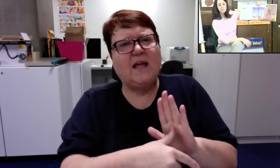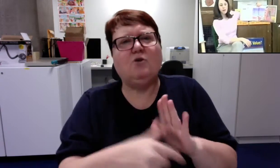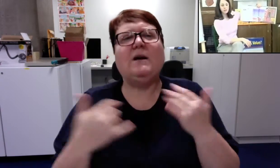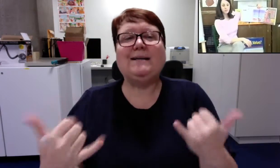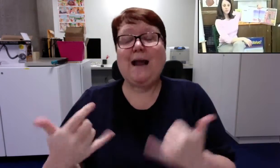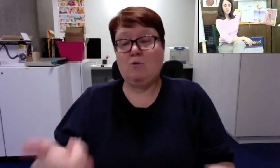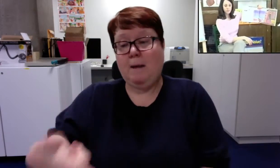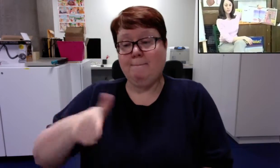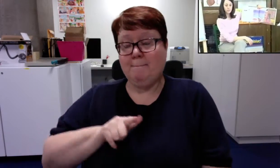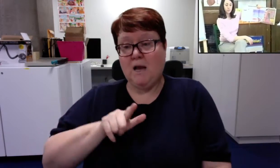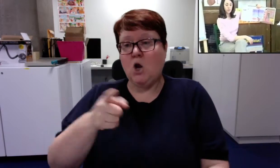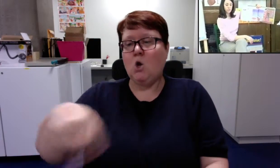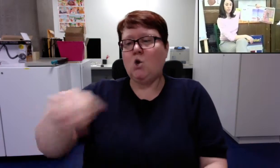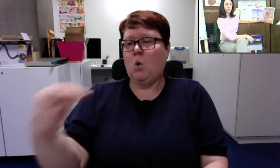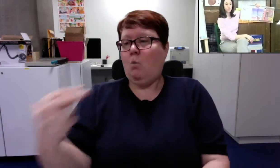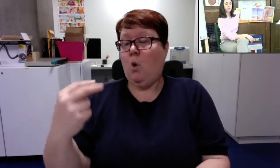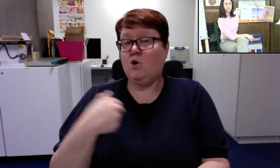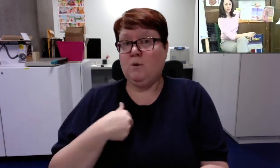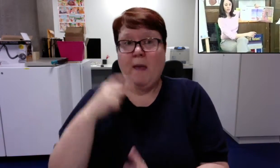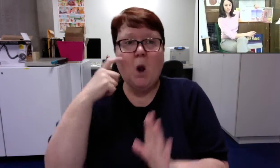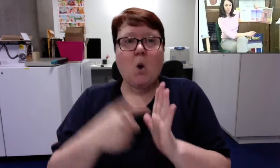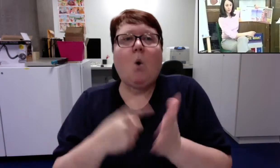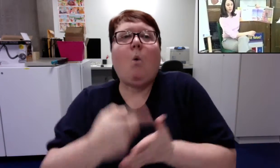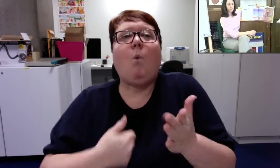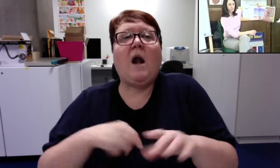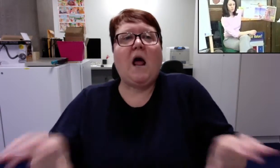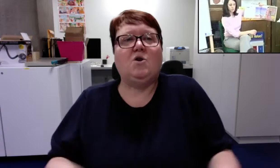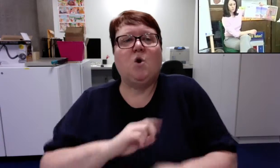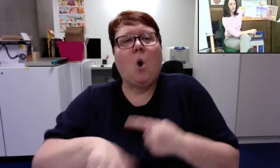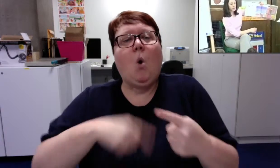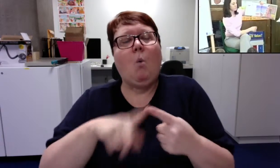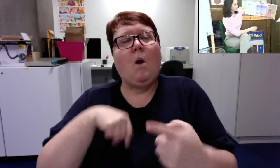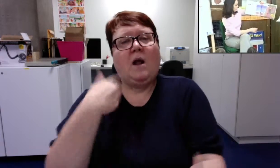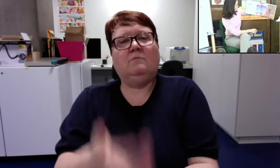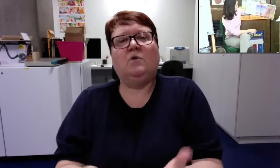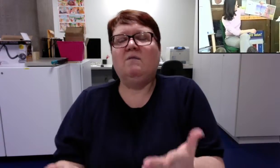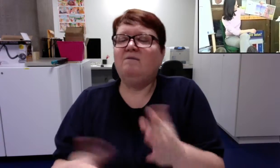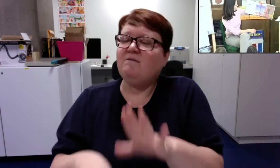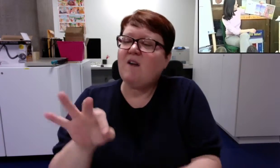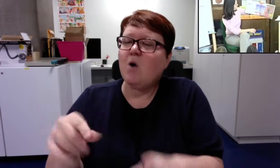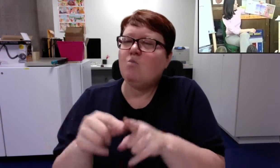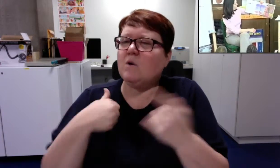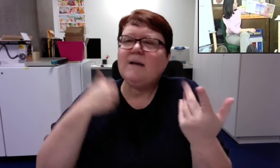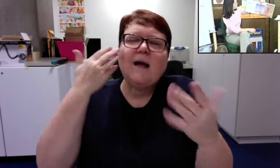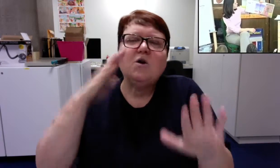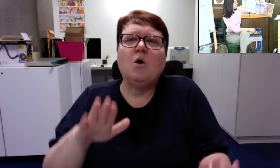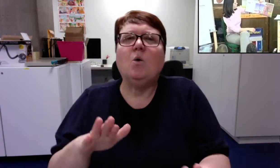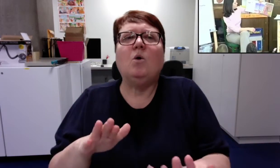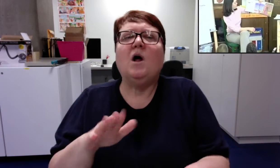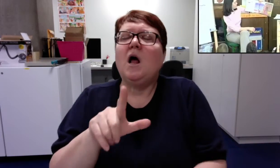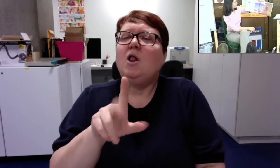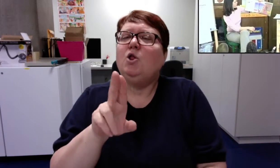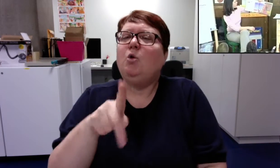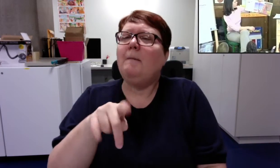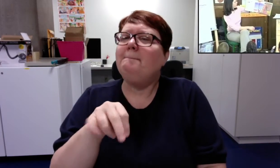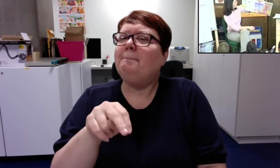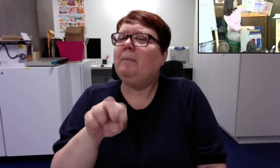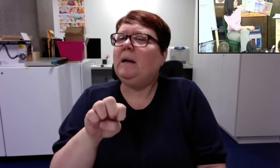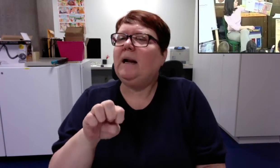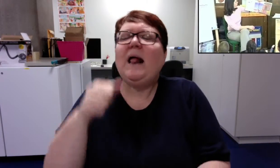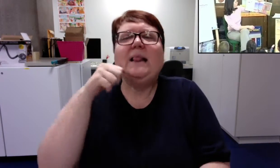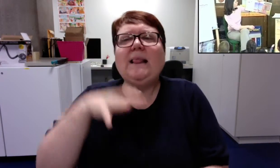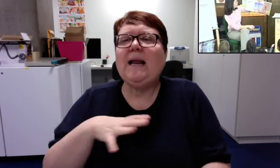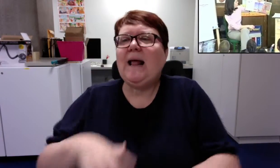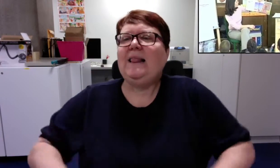Right now it's my turn. You're going to watch me and notice what I do when I get to words that I don't know. The lupine lady lives in